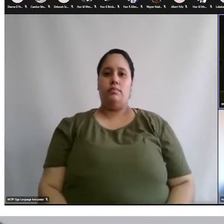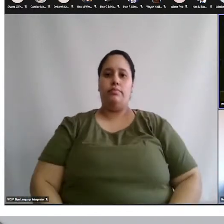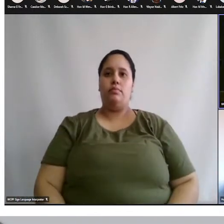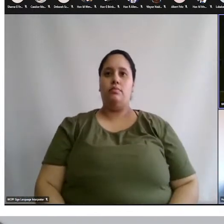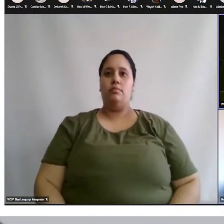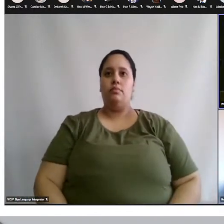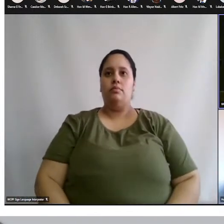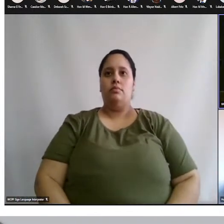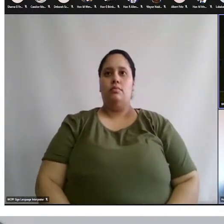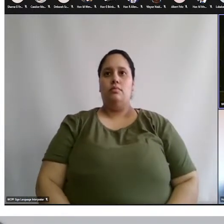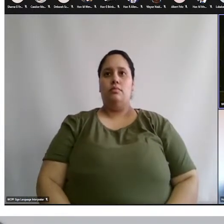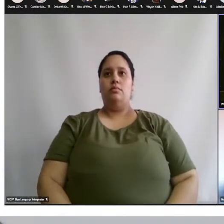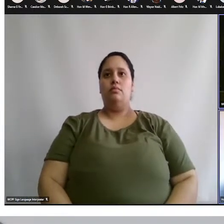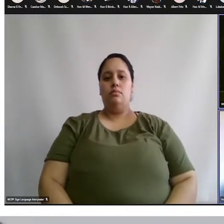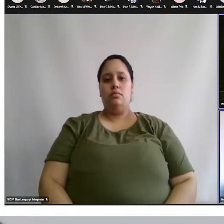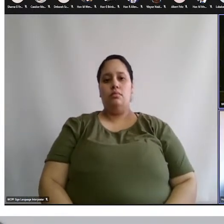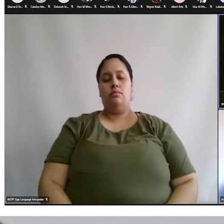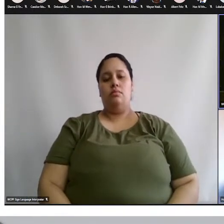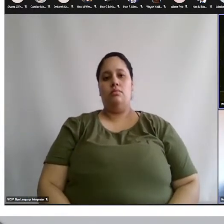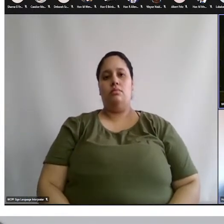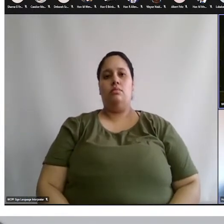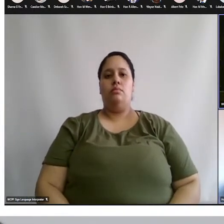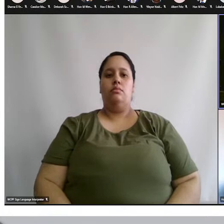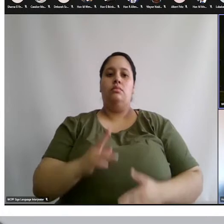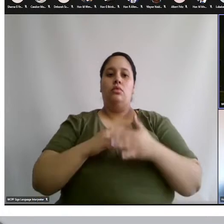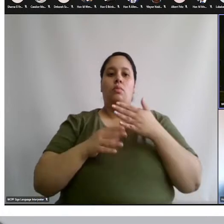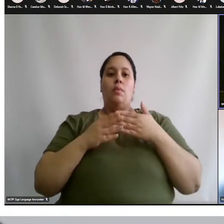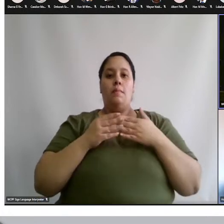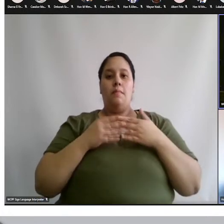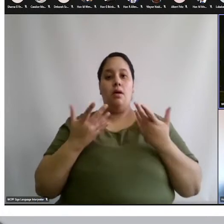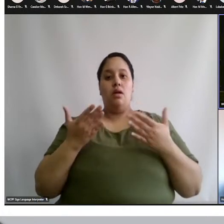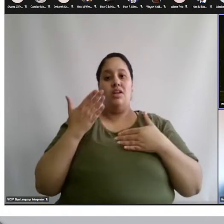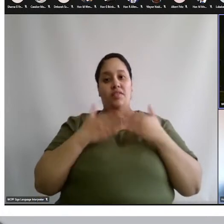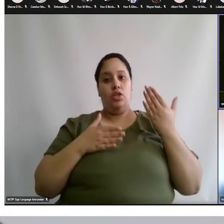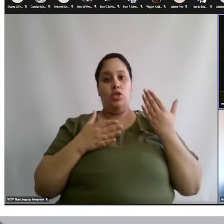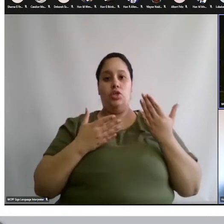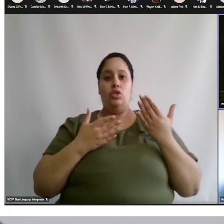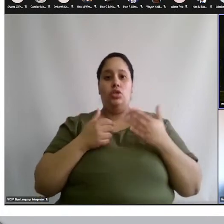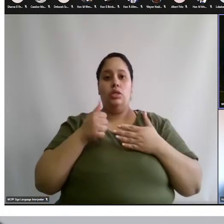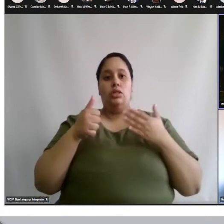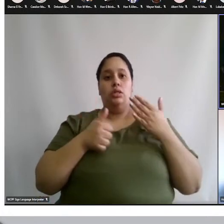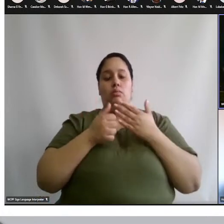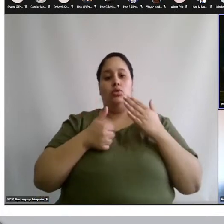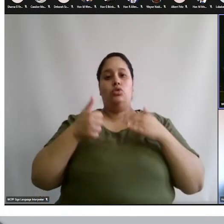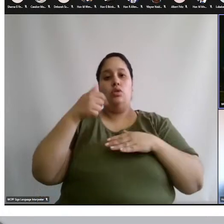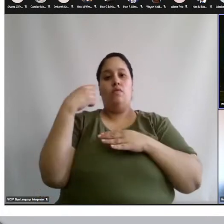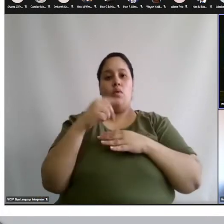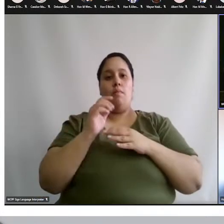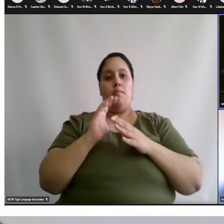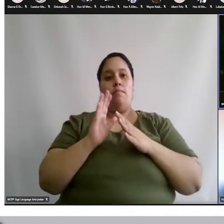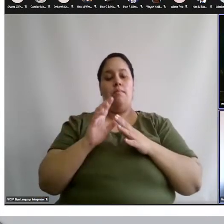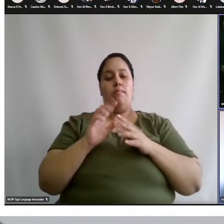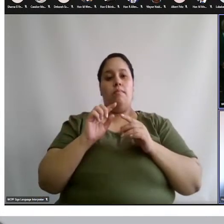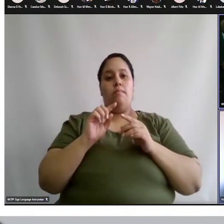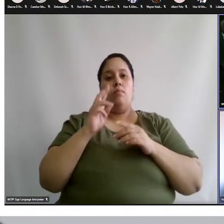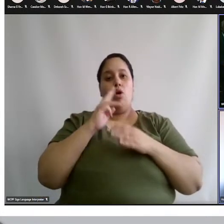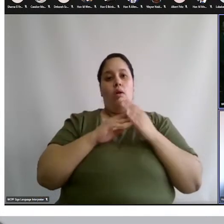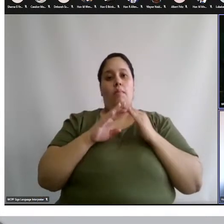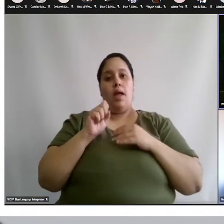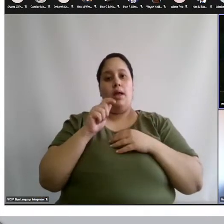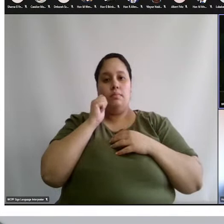Honourable members, I see the hand of the Honourable, the Deputy Chief Whip of the Majority Party, Honourable Bartman.